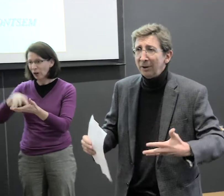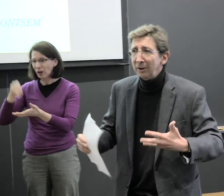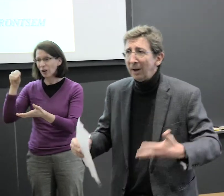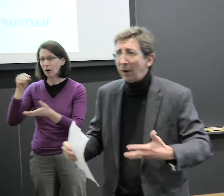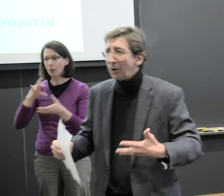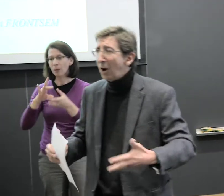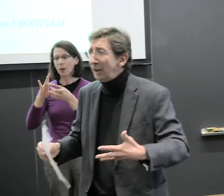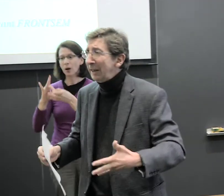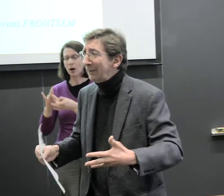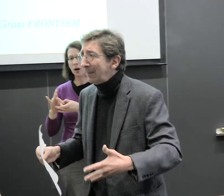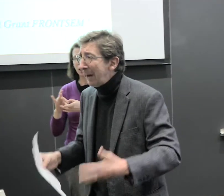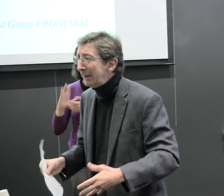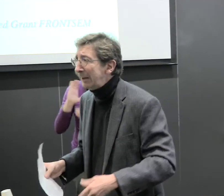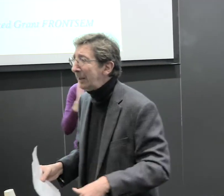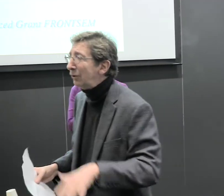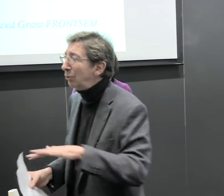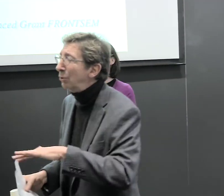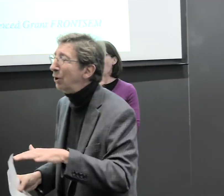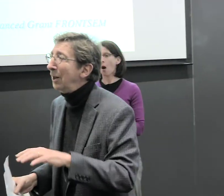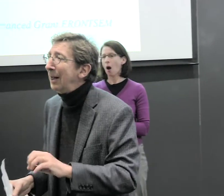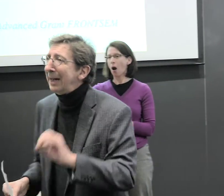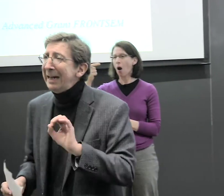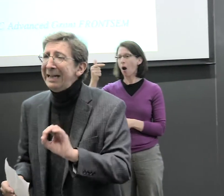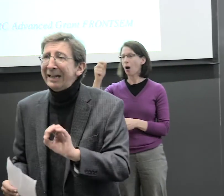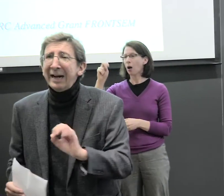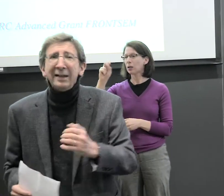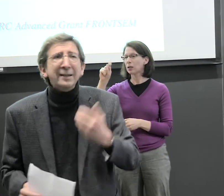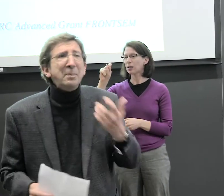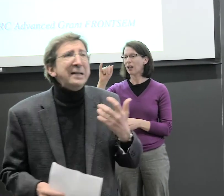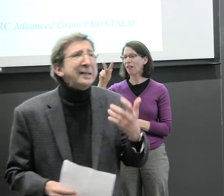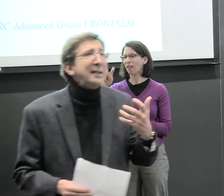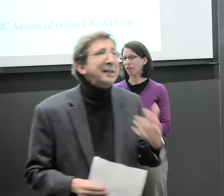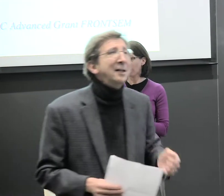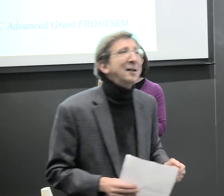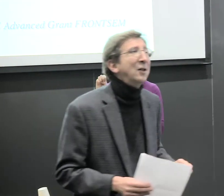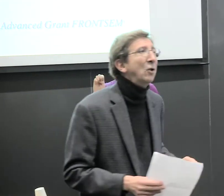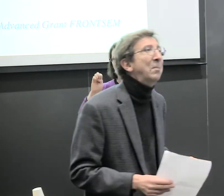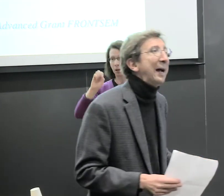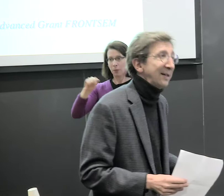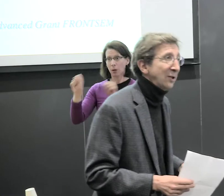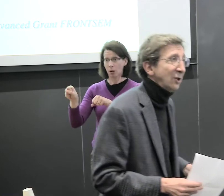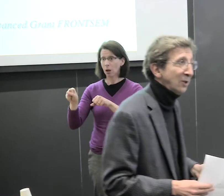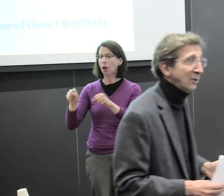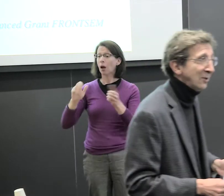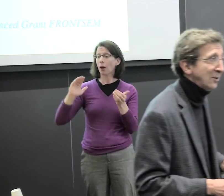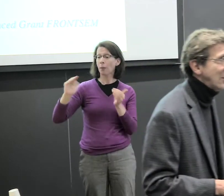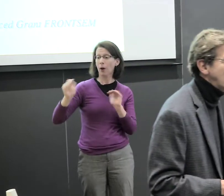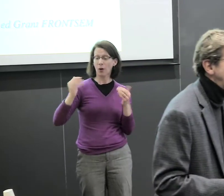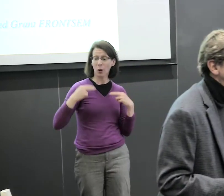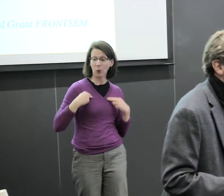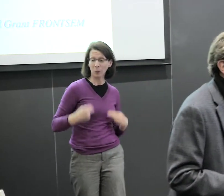about our cognitive capacity through intra-species comparisons.